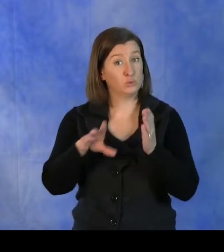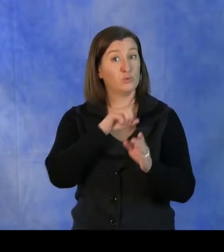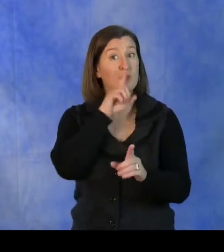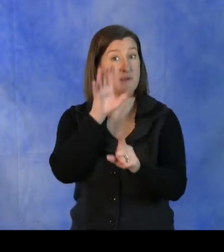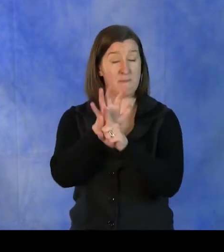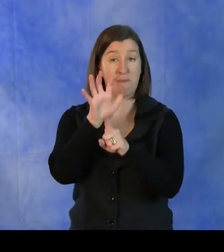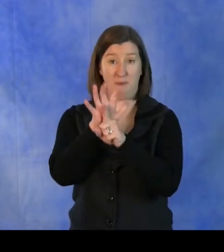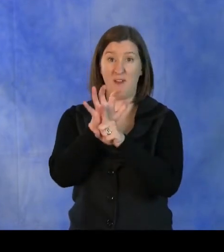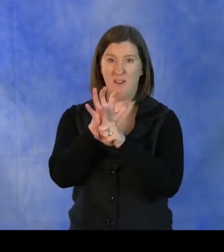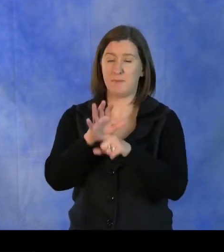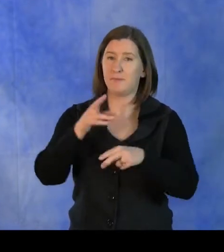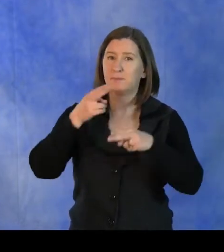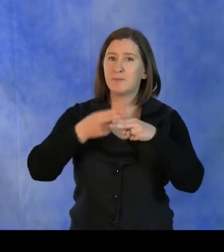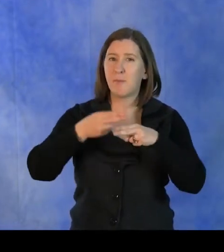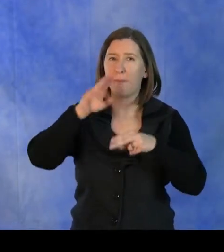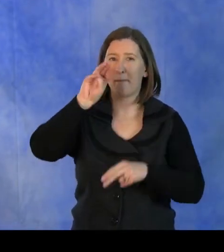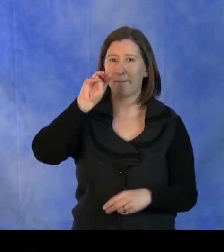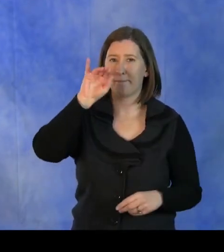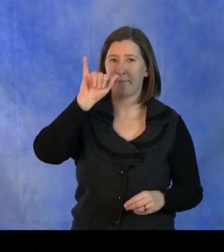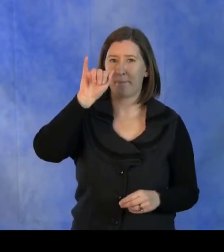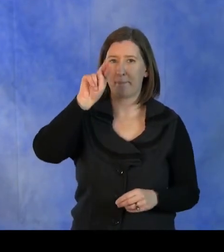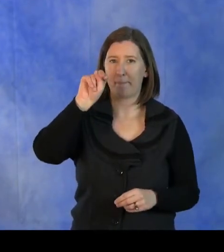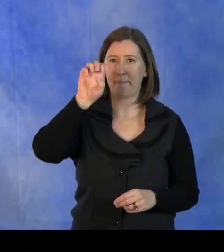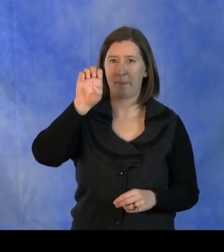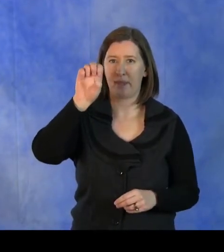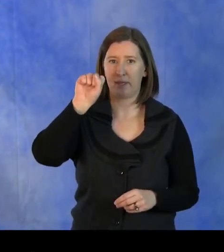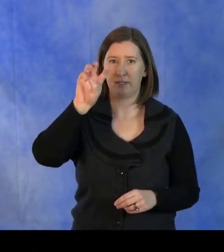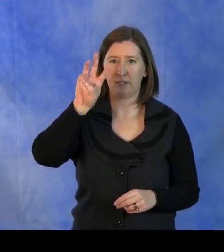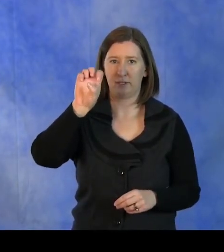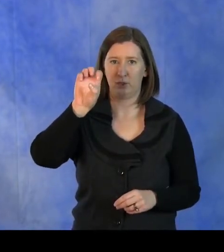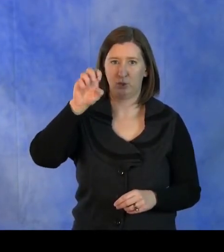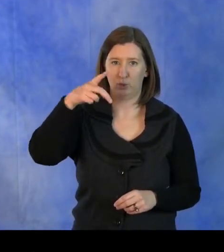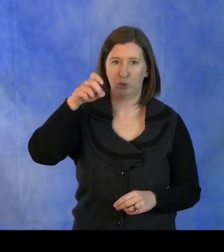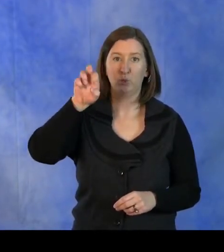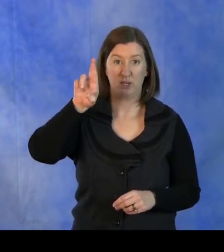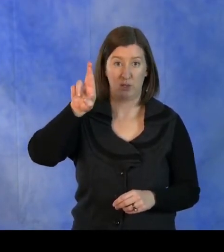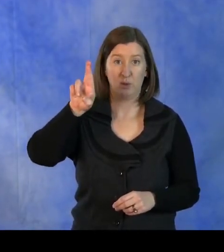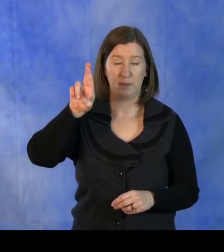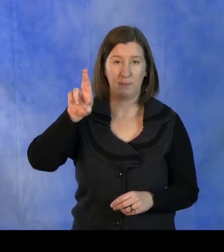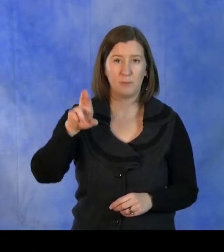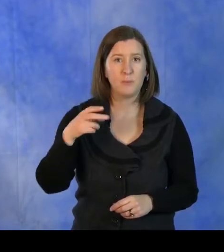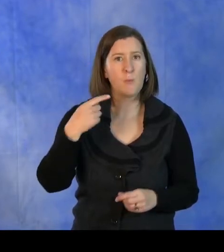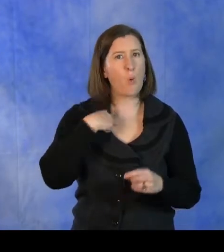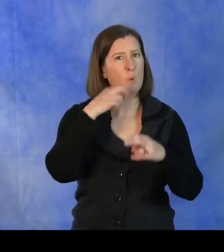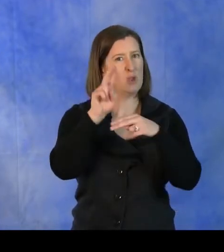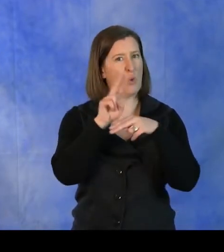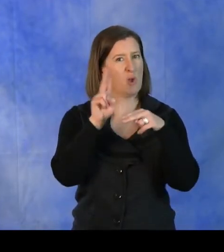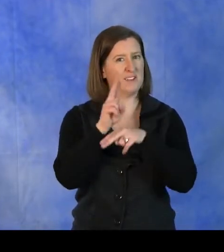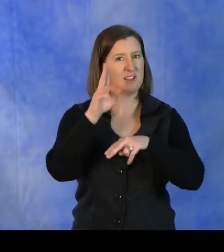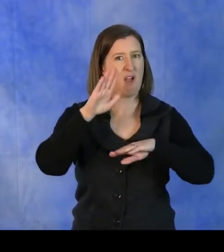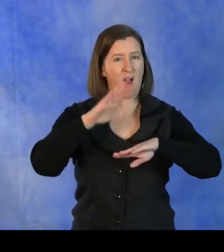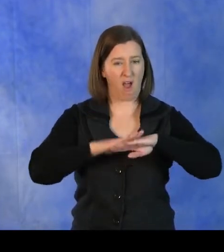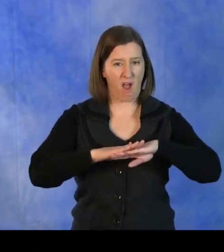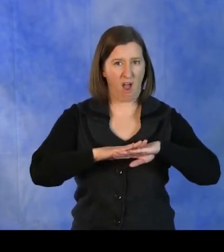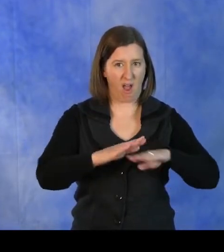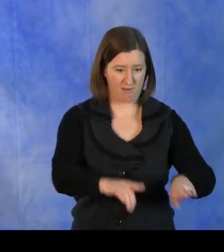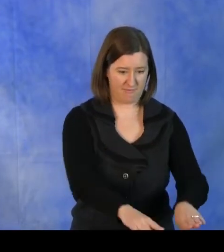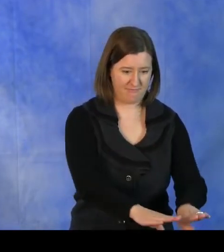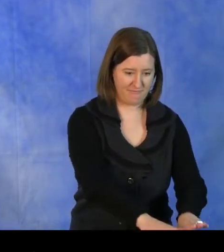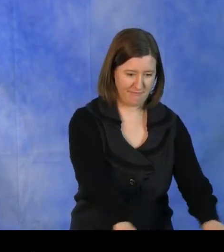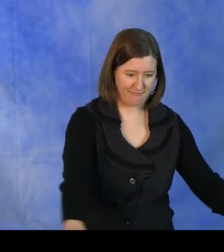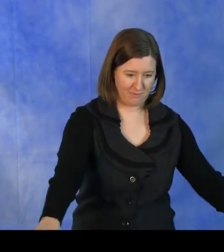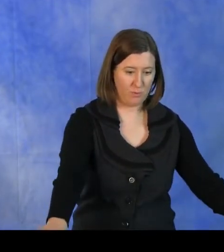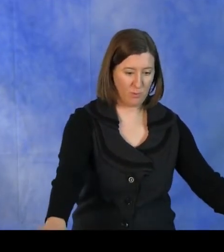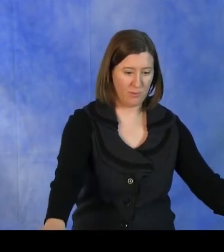use one activity with students that's really popular. It's called Minesweeper, and we